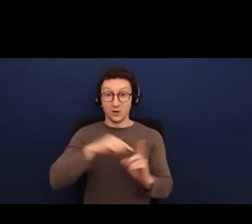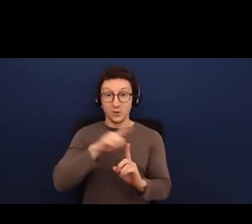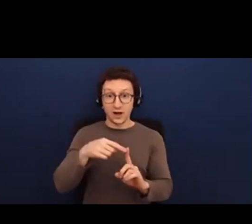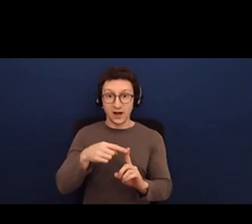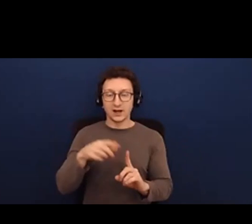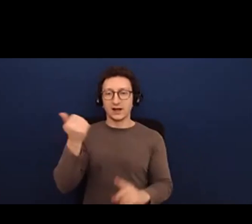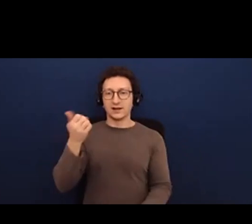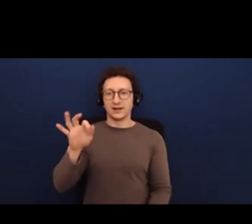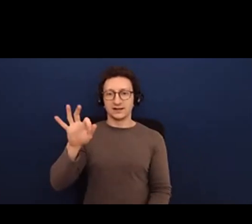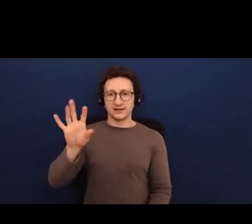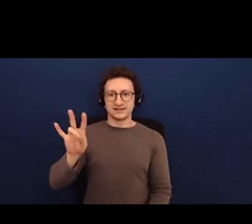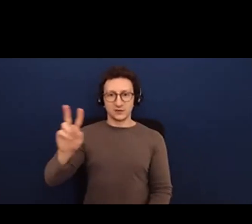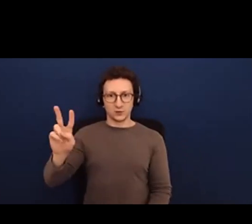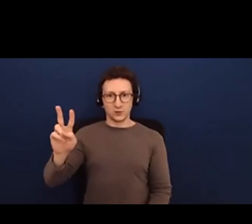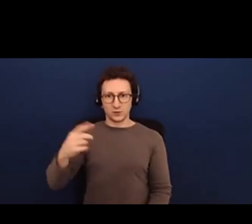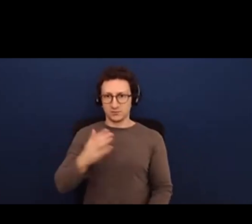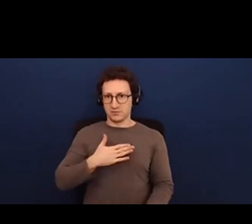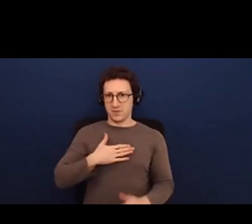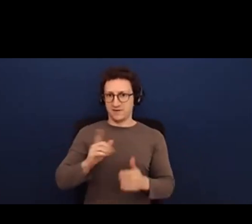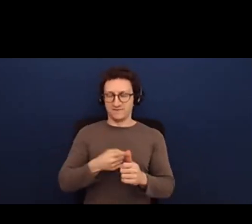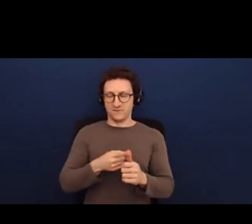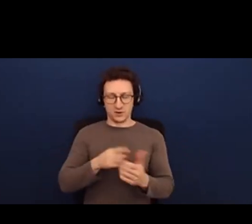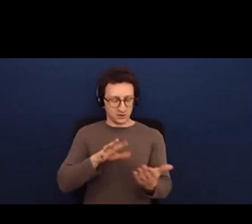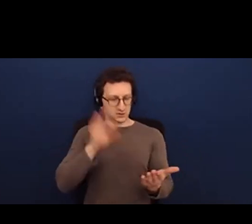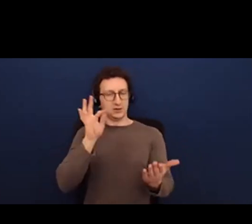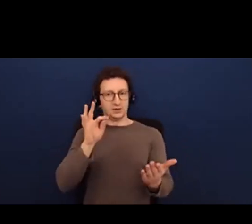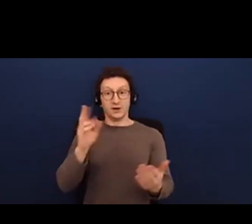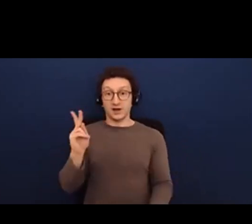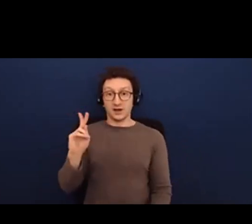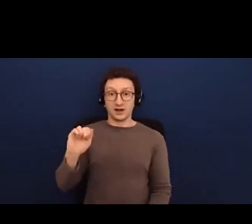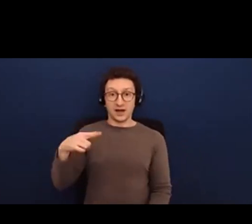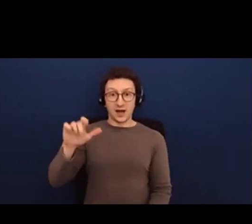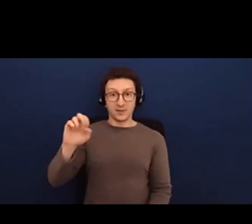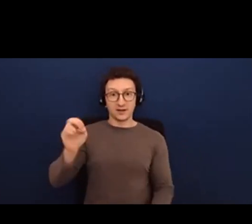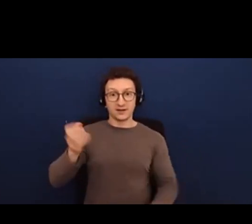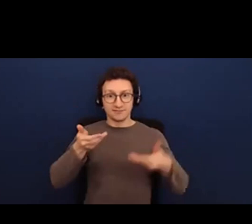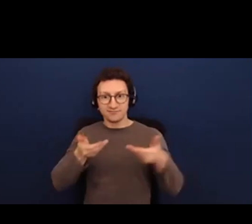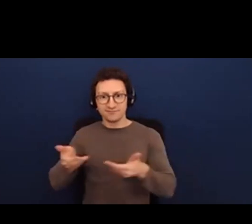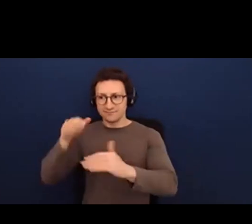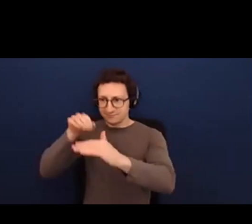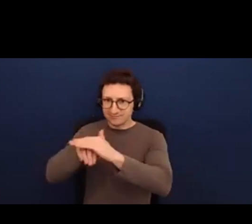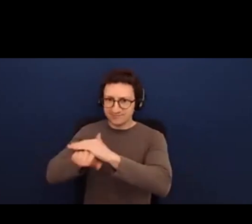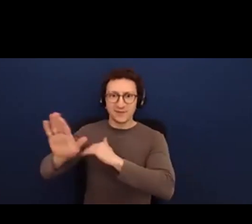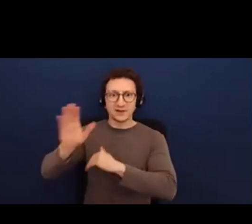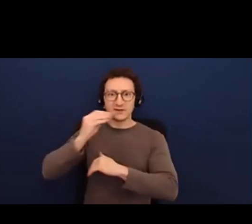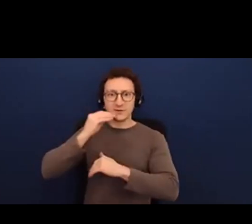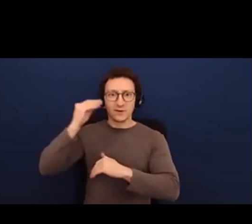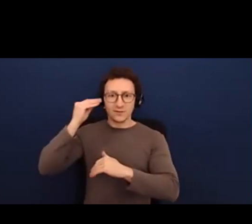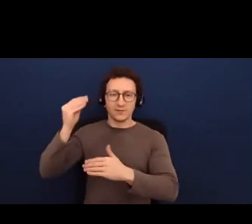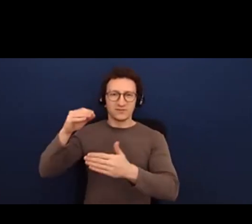Kaplan. He took me into his study at one point and opened a closet and there, floor to ceiling,